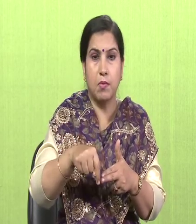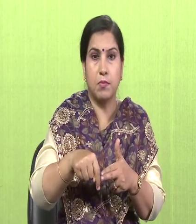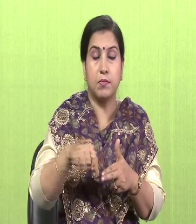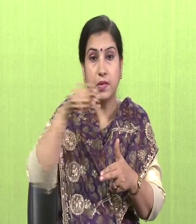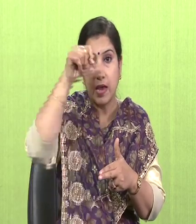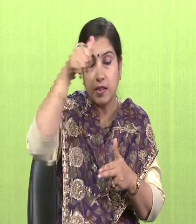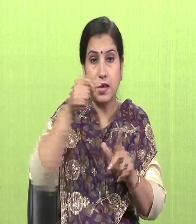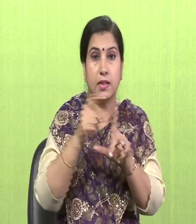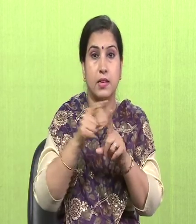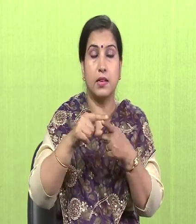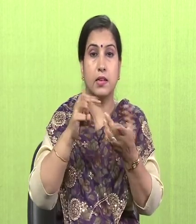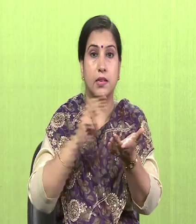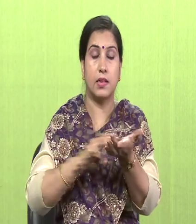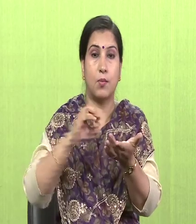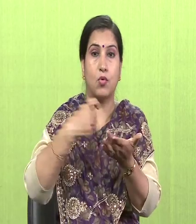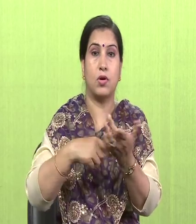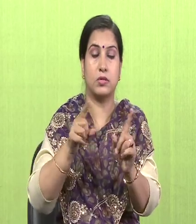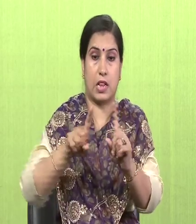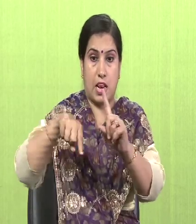democracy in the next video.